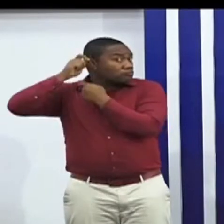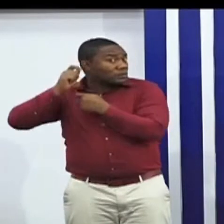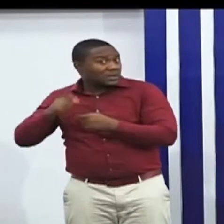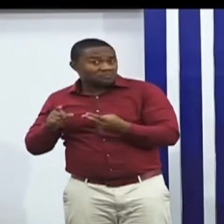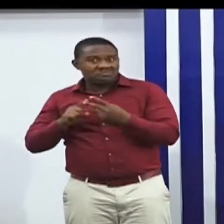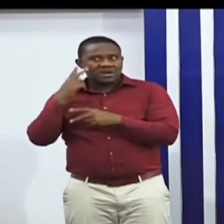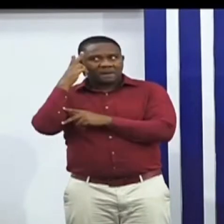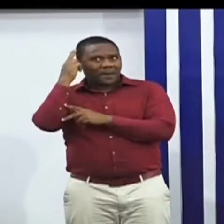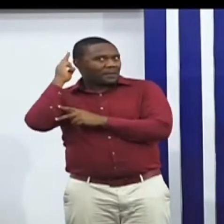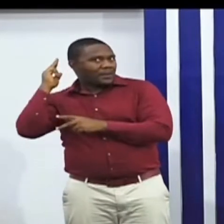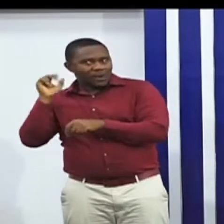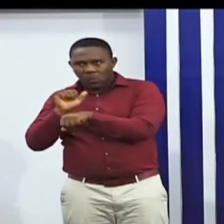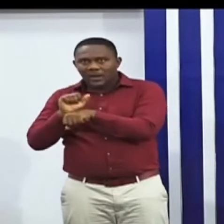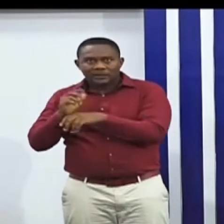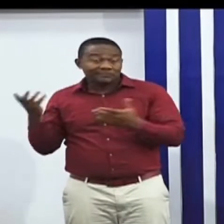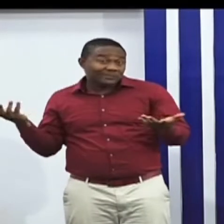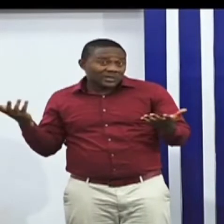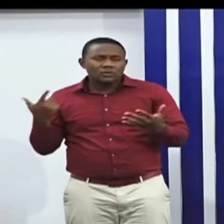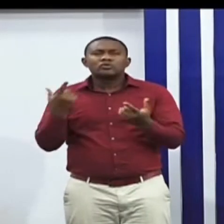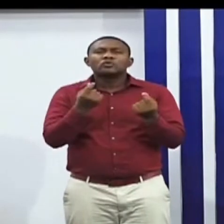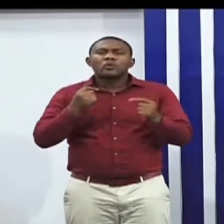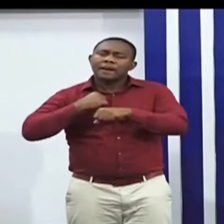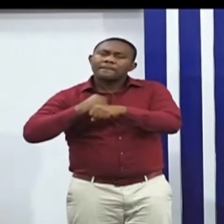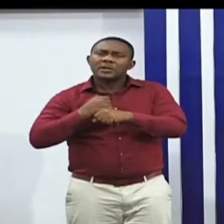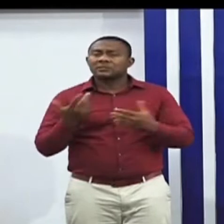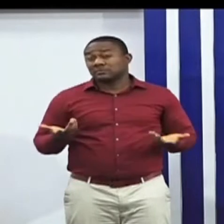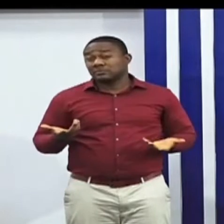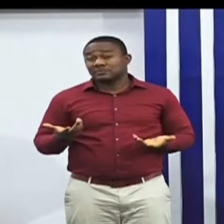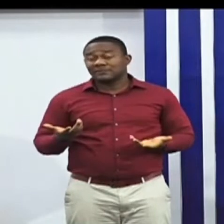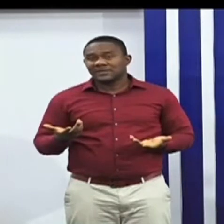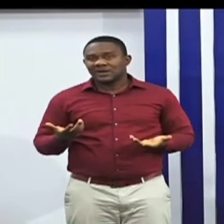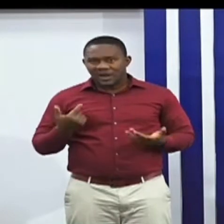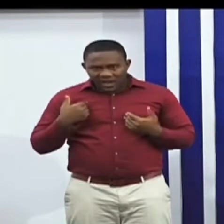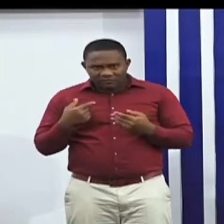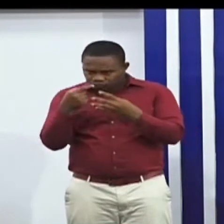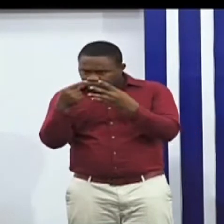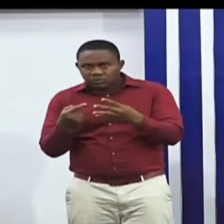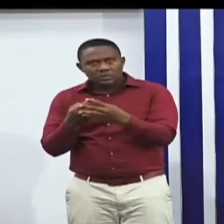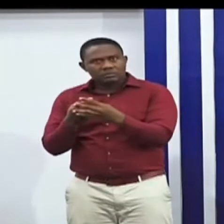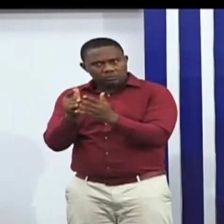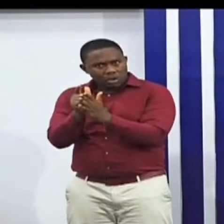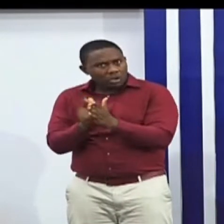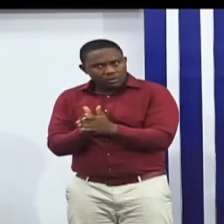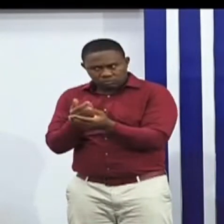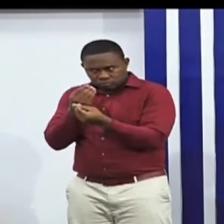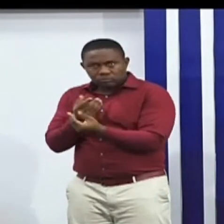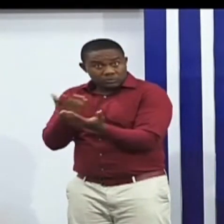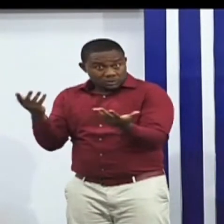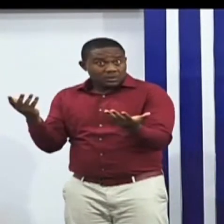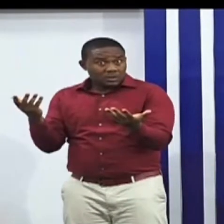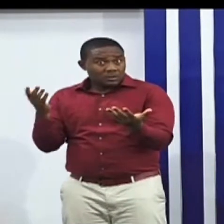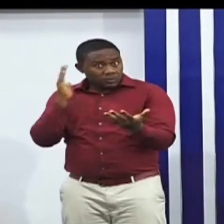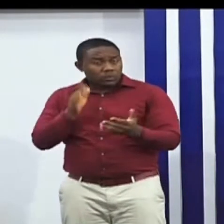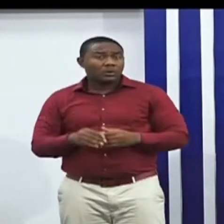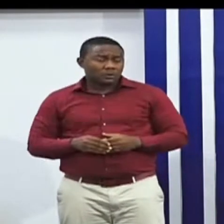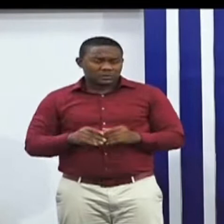barber, what exactly should you do to protect yourself? We know that it's not as simple, so we have protocols which will be out, as we mentioned last time, and share with the